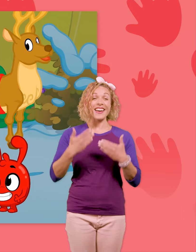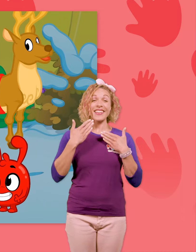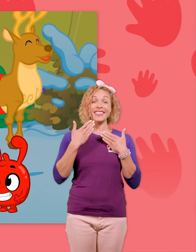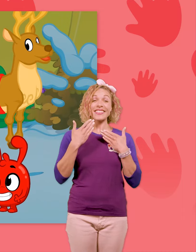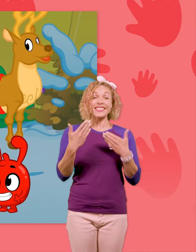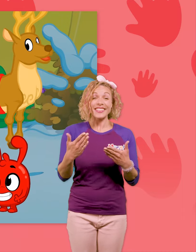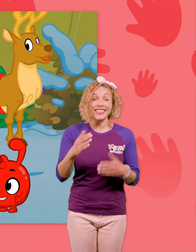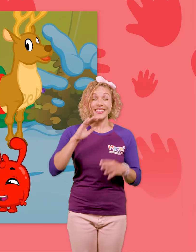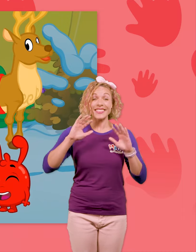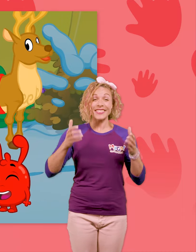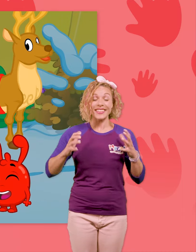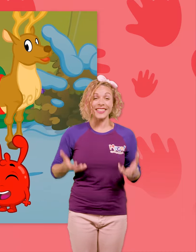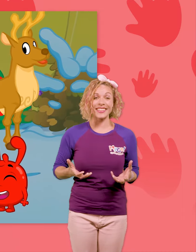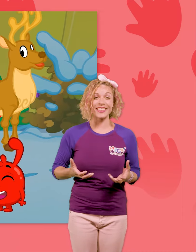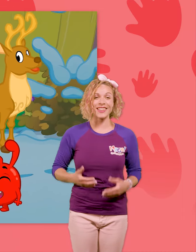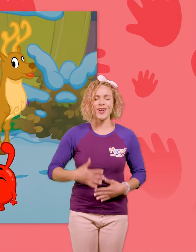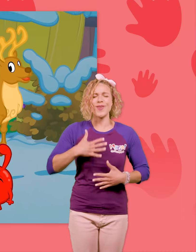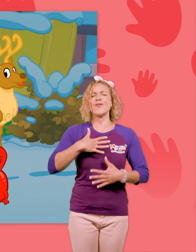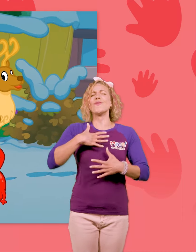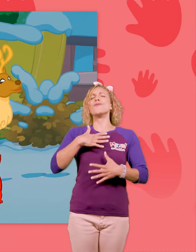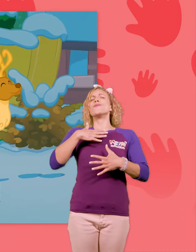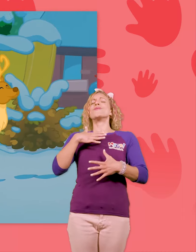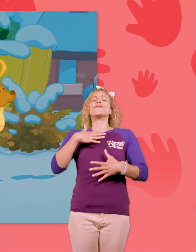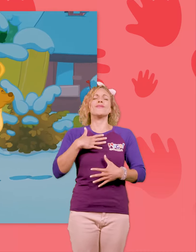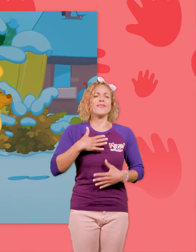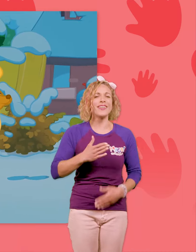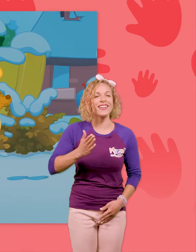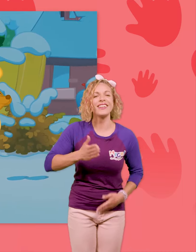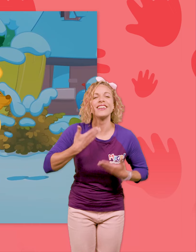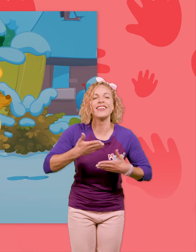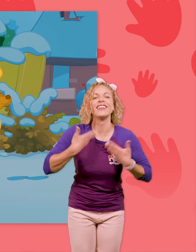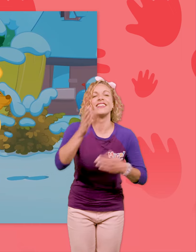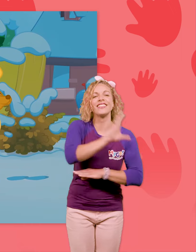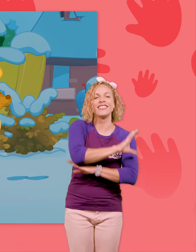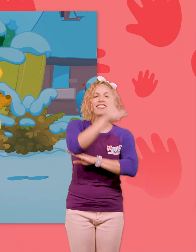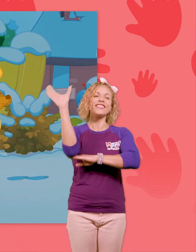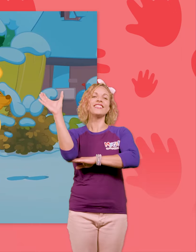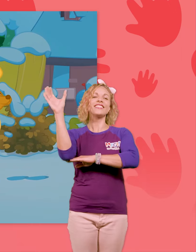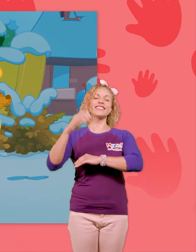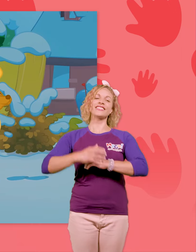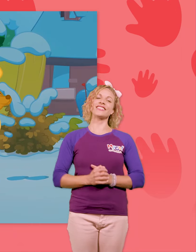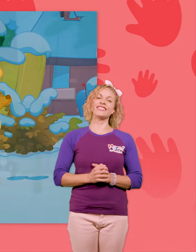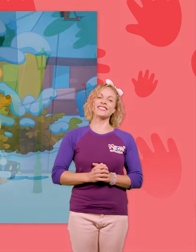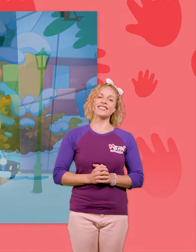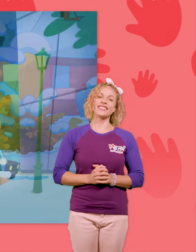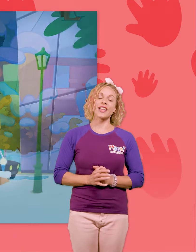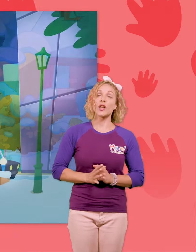Thank you, Santa. Ho, ho, ho! Merry Christmas!